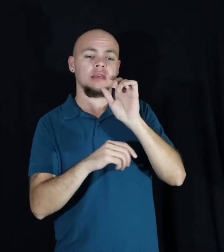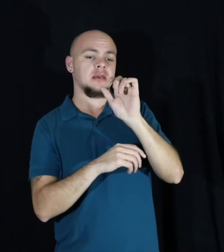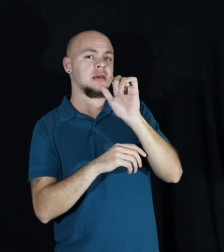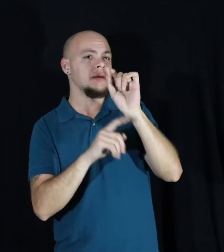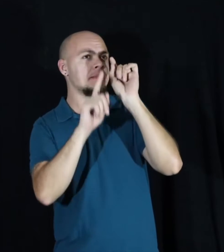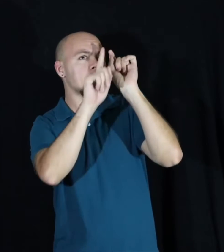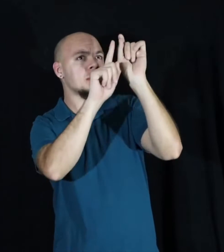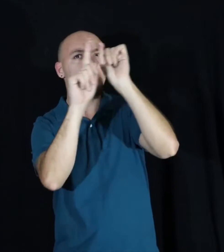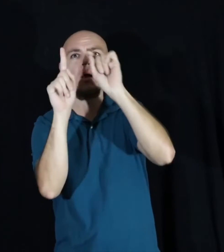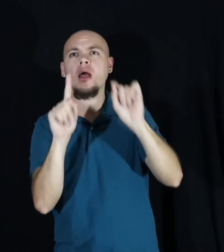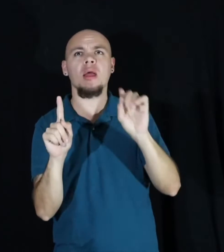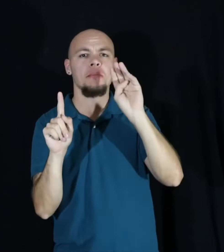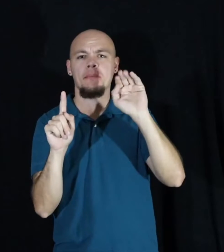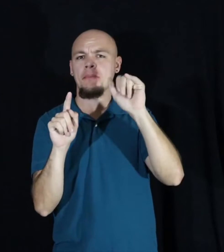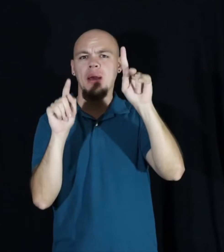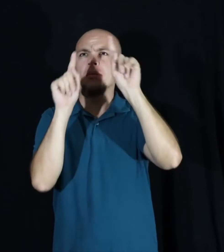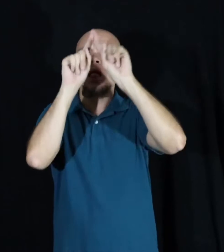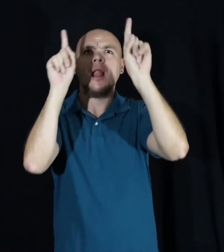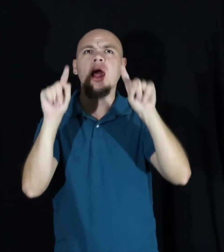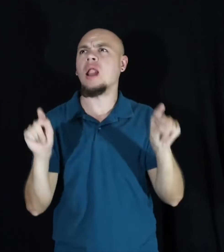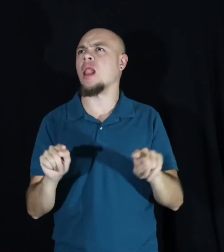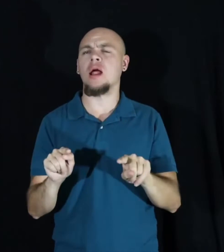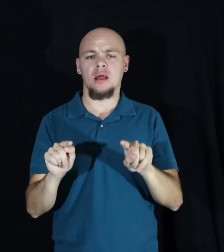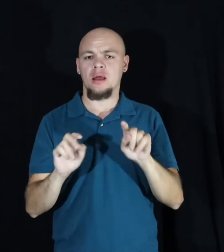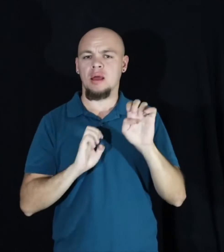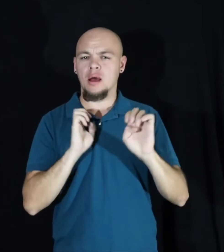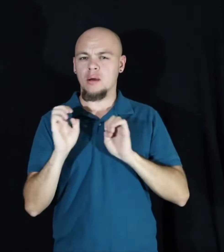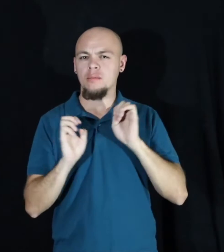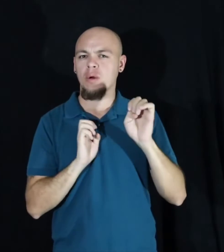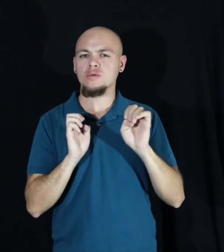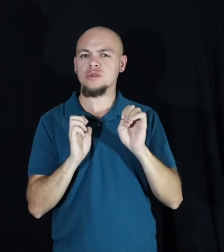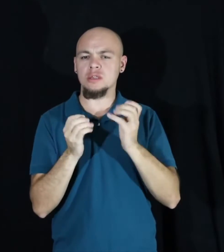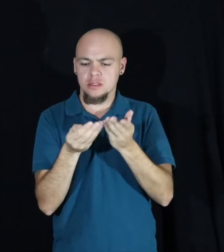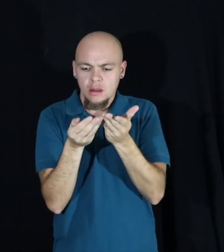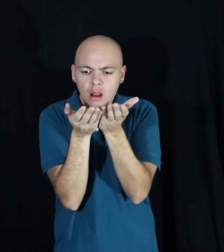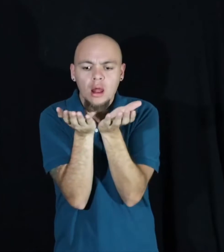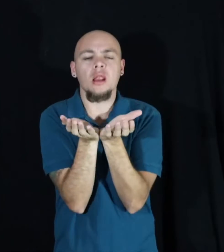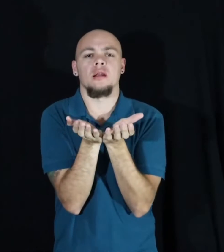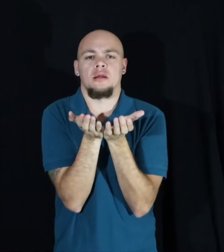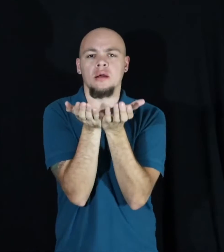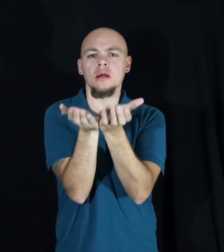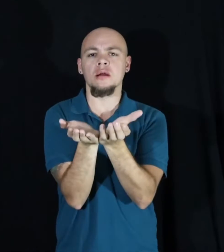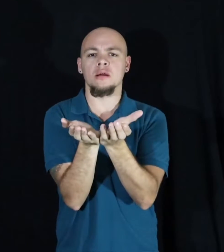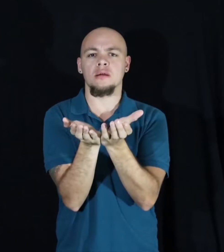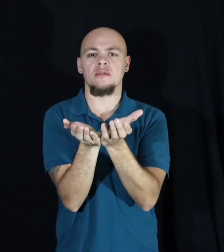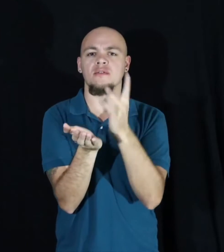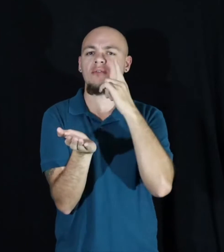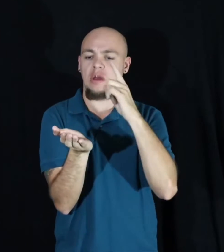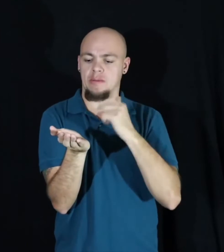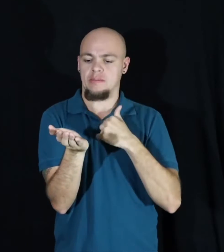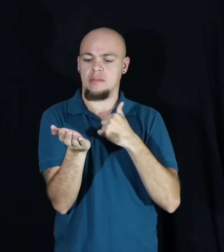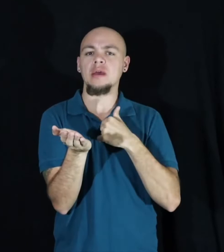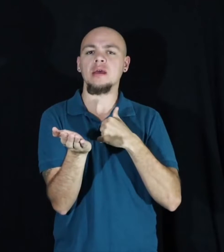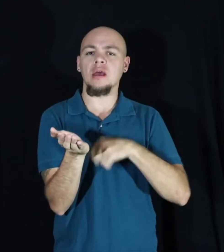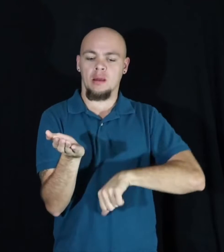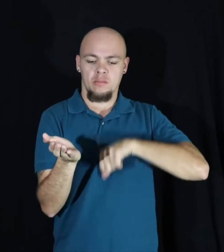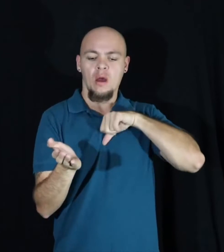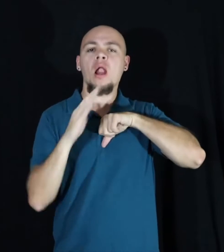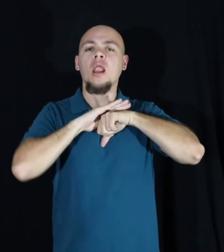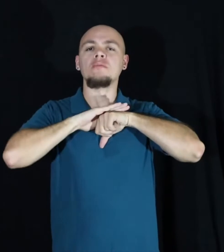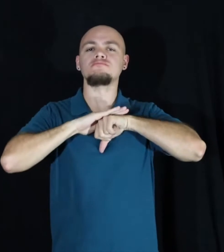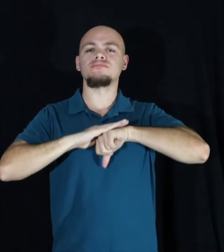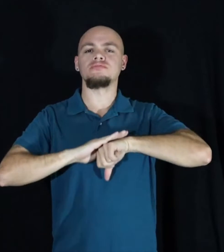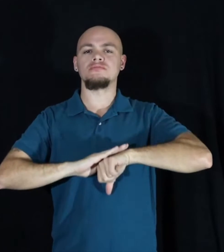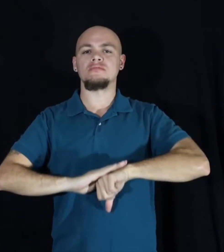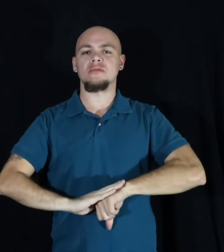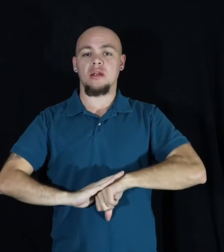scattered all around, like various emotions on a silver platter, waiting for me to swallow my pride before my